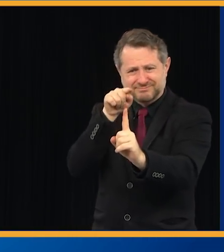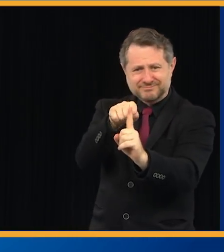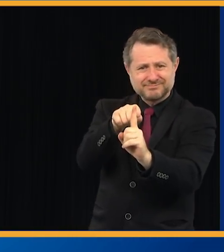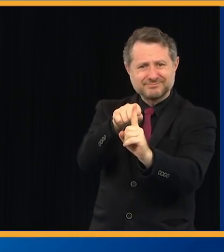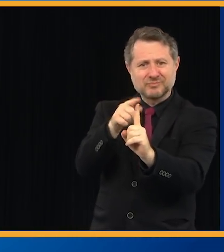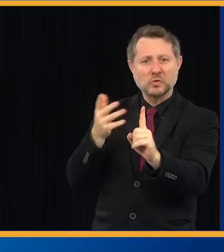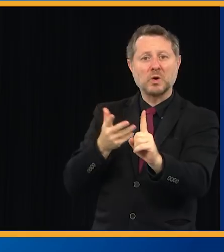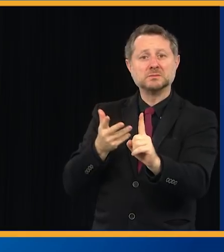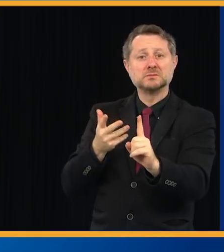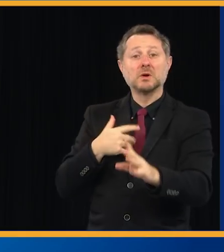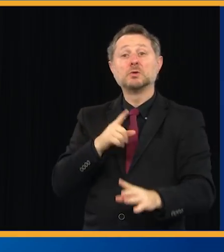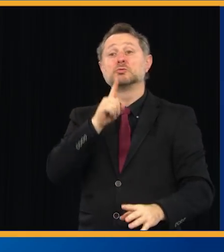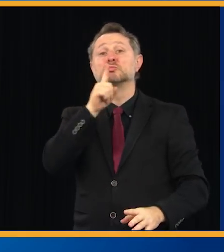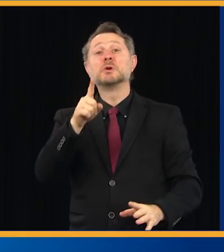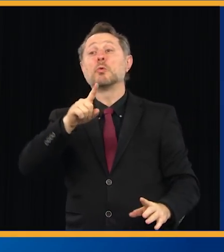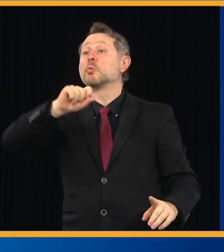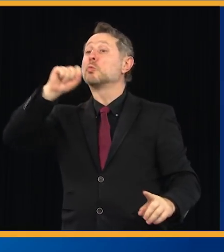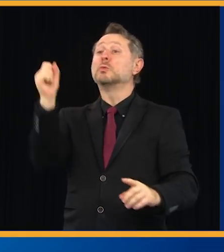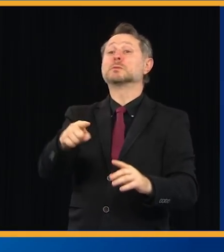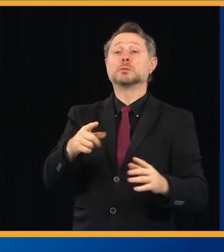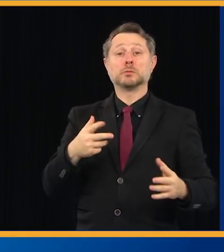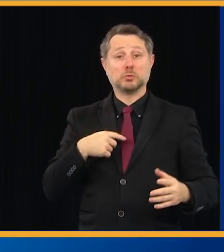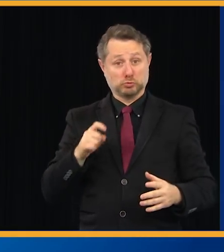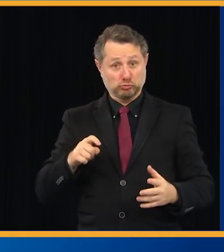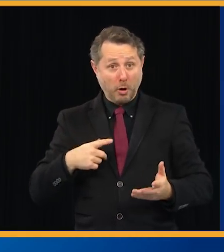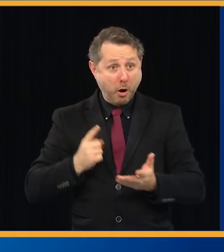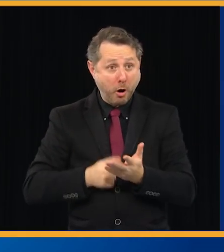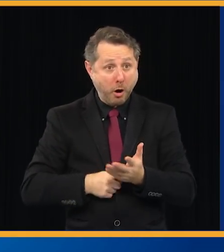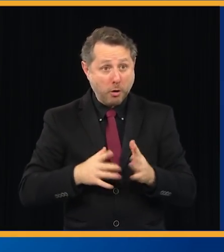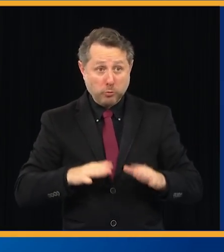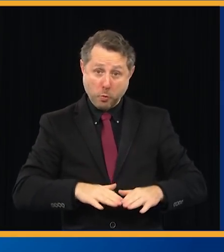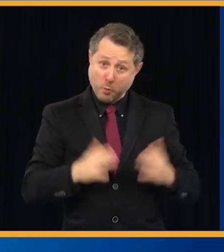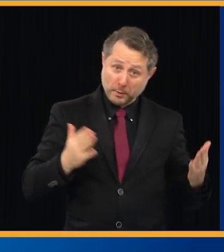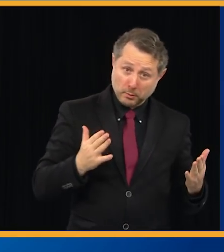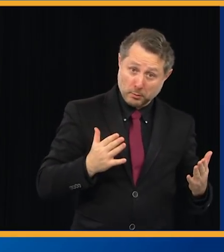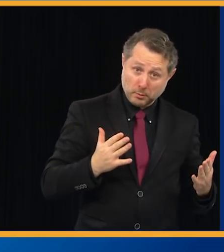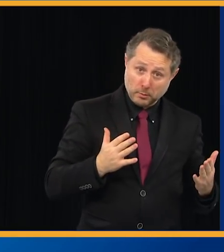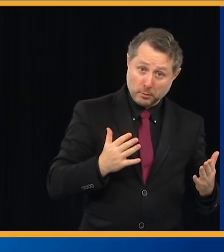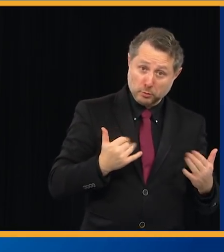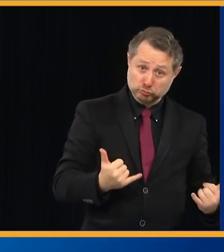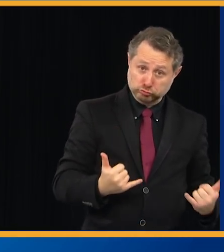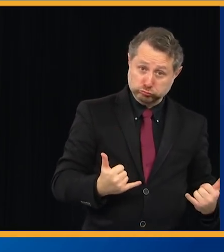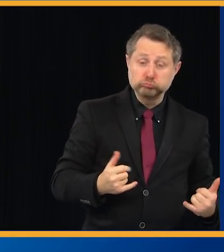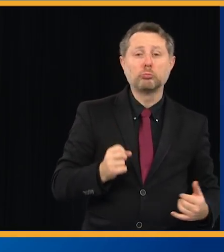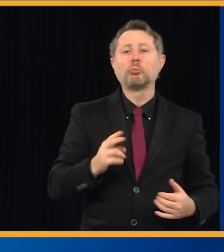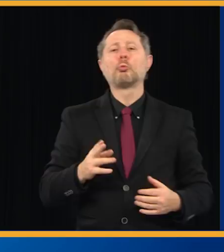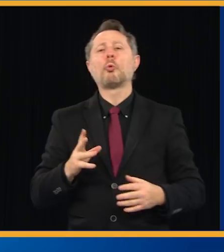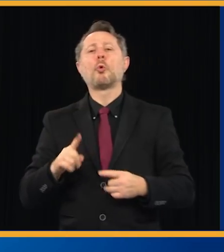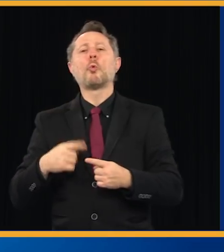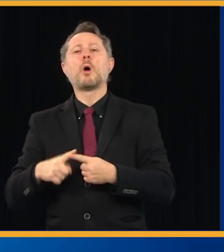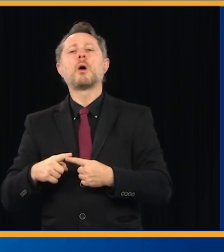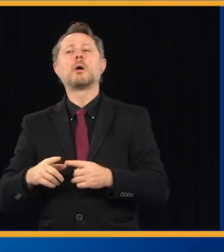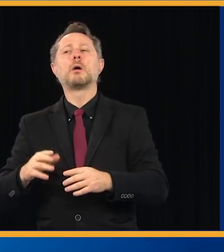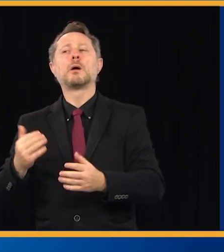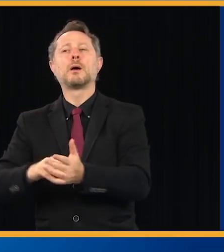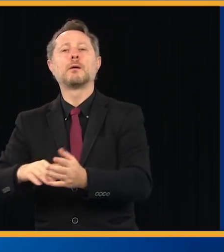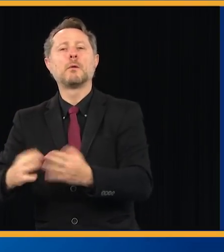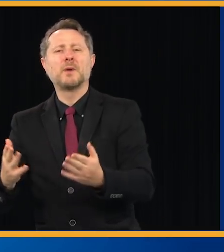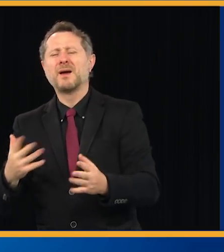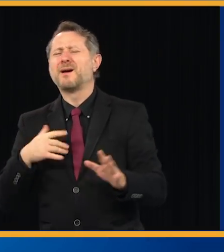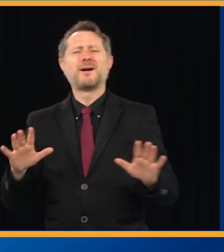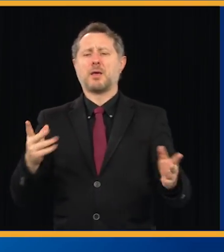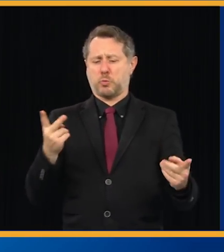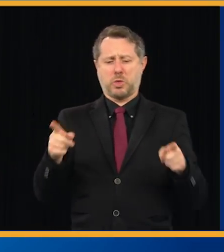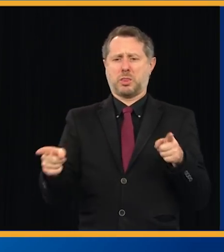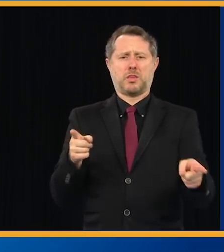we open or reopen the society? When do we reopen it? We have to reopen the society. You know, it's